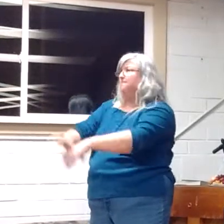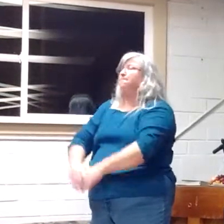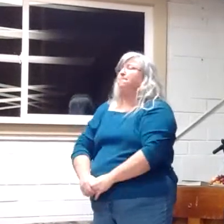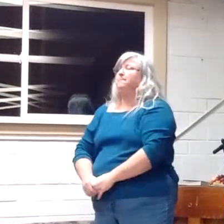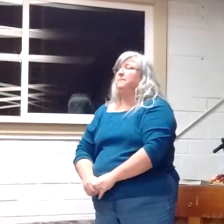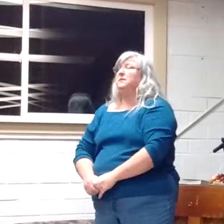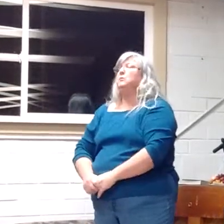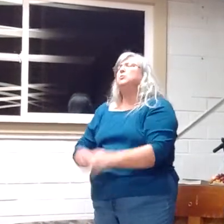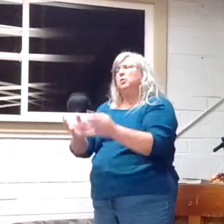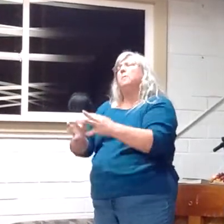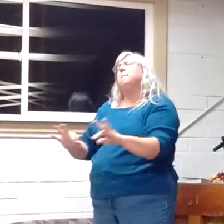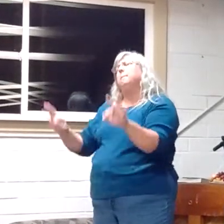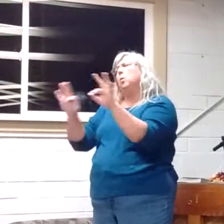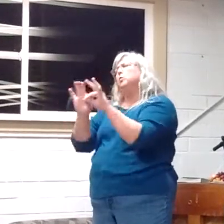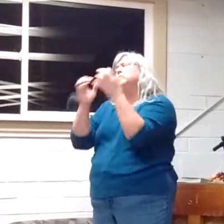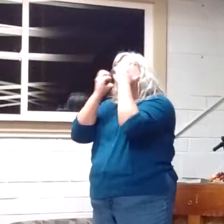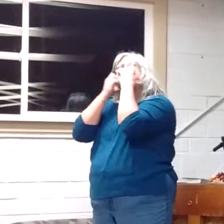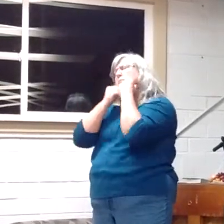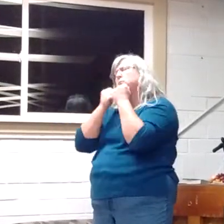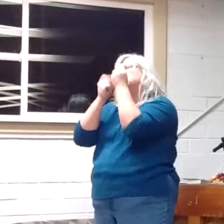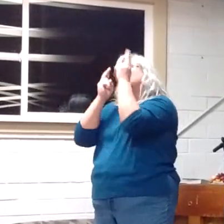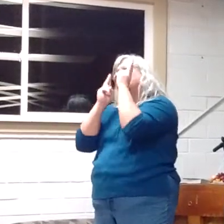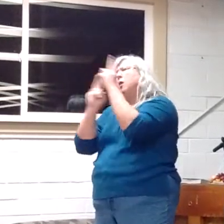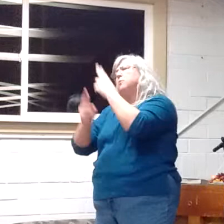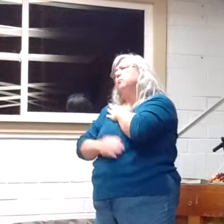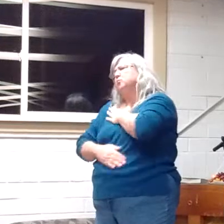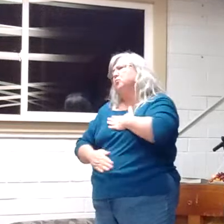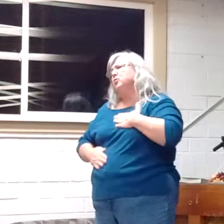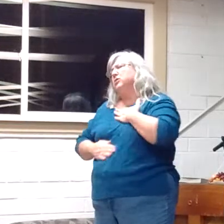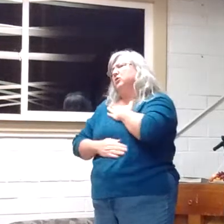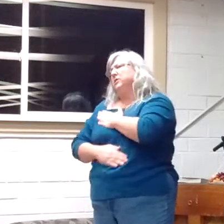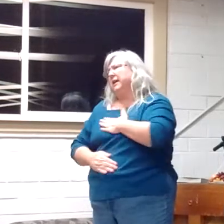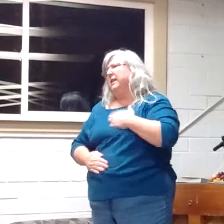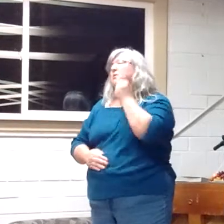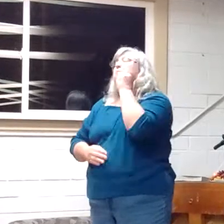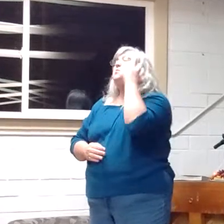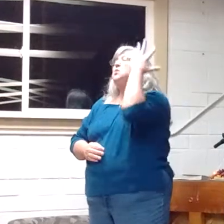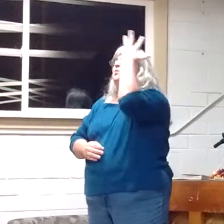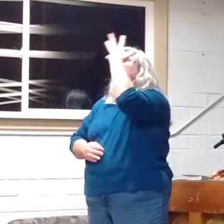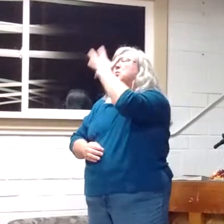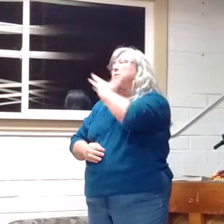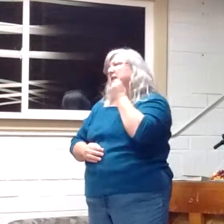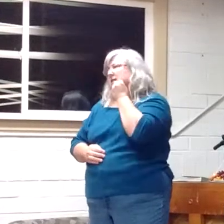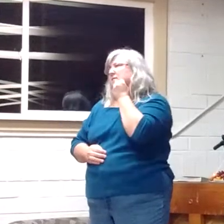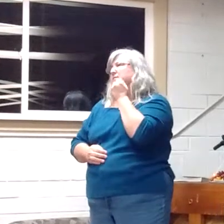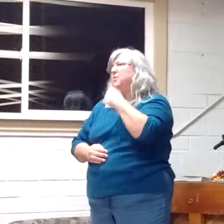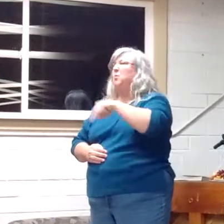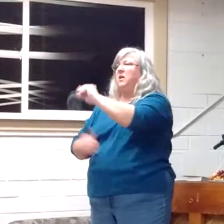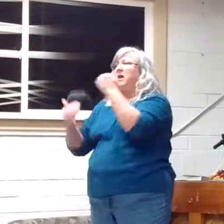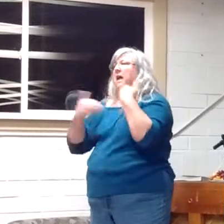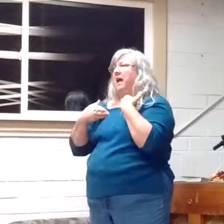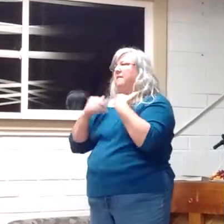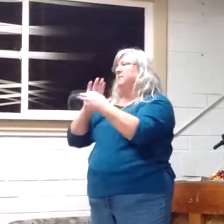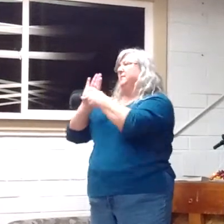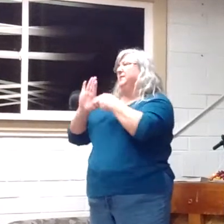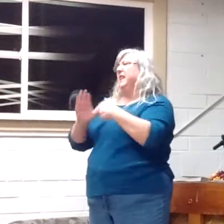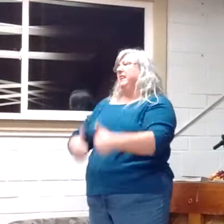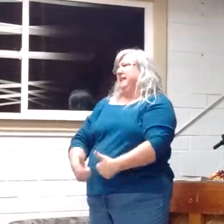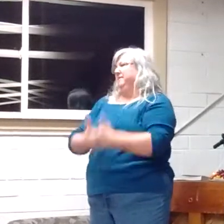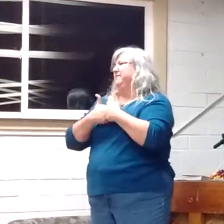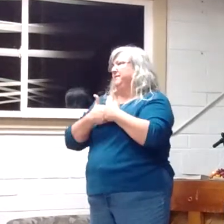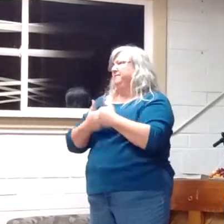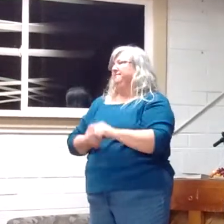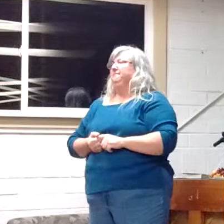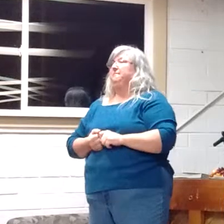So cherish, honor, and appreciate this beauty that each of us call life. For cats have 9